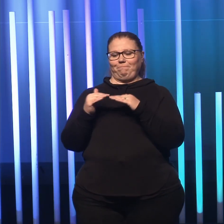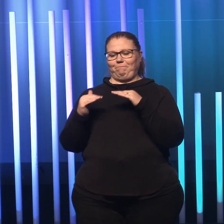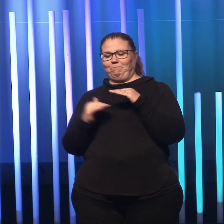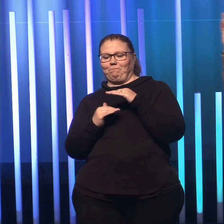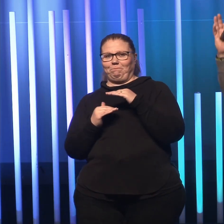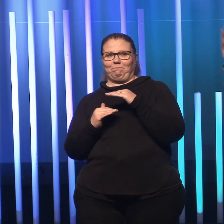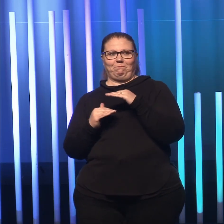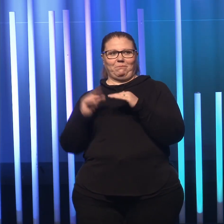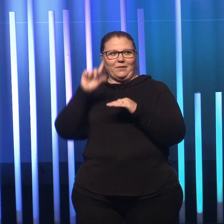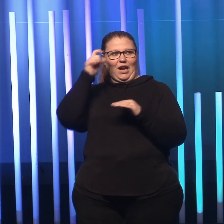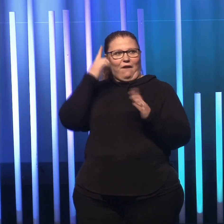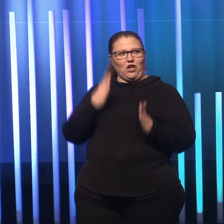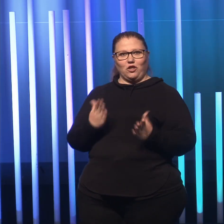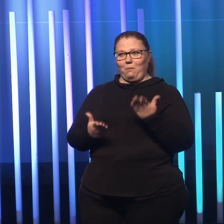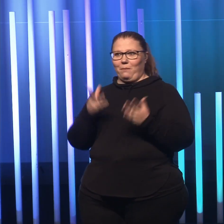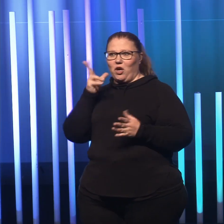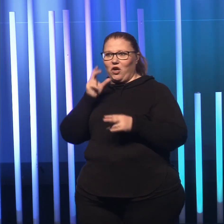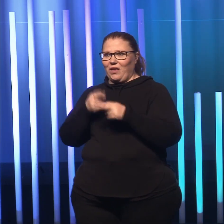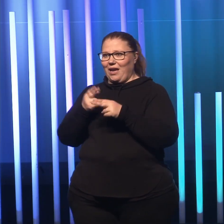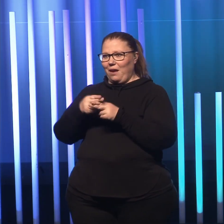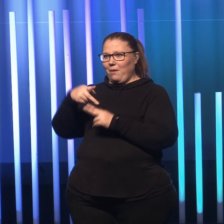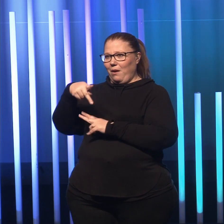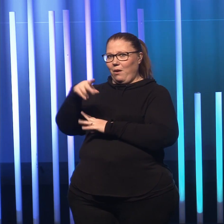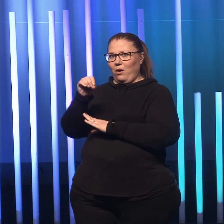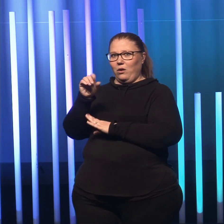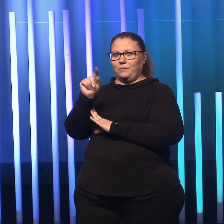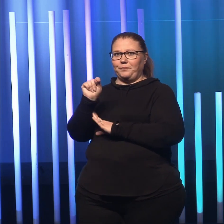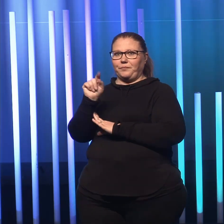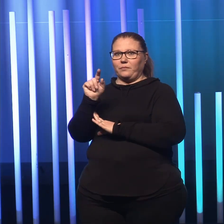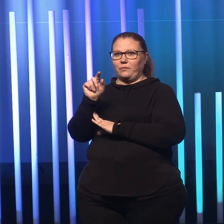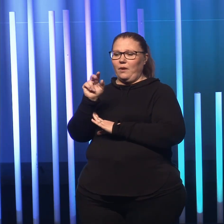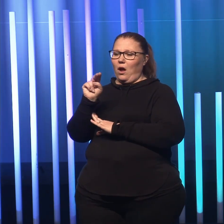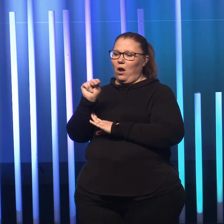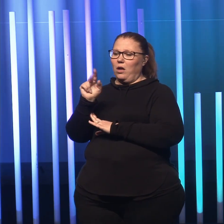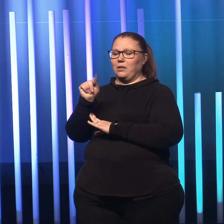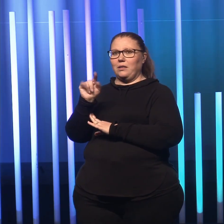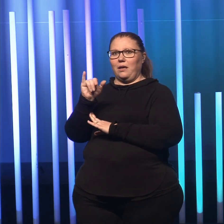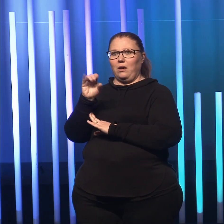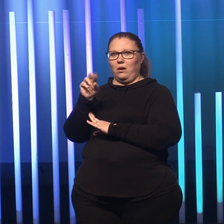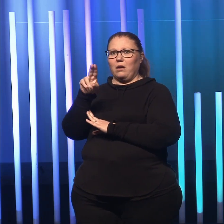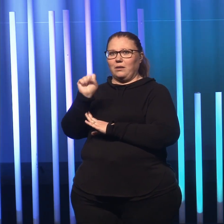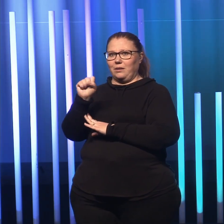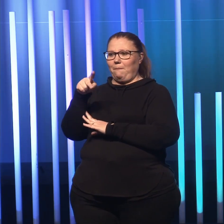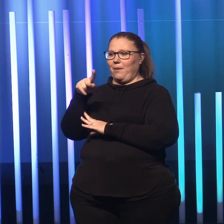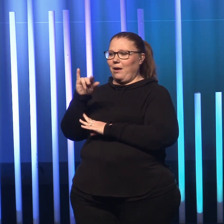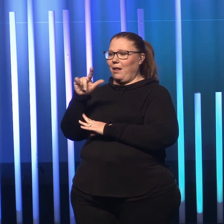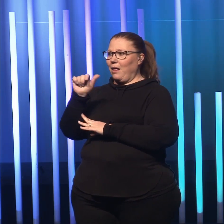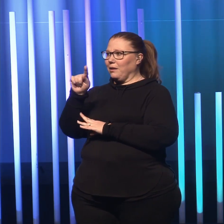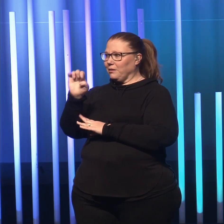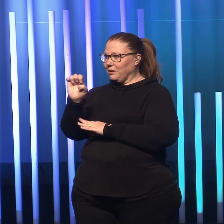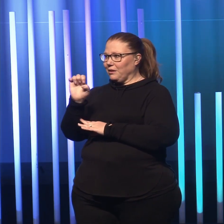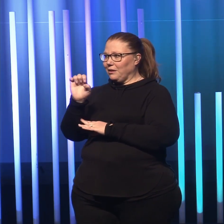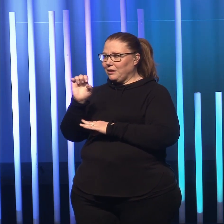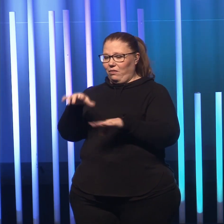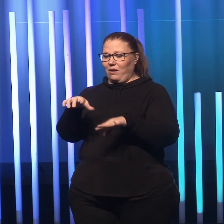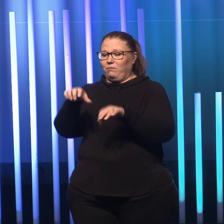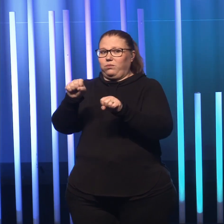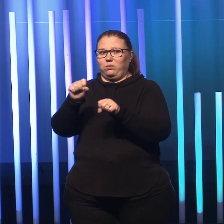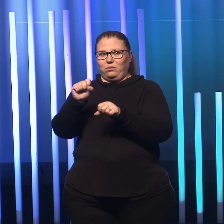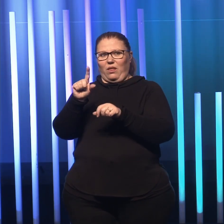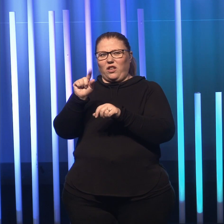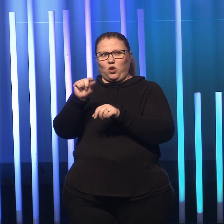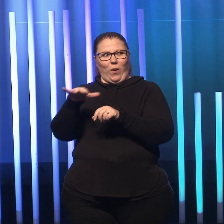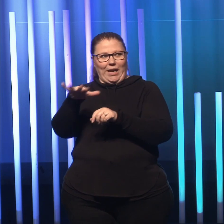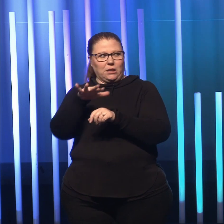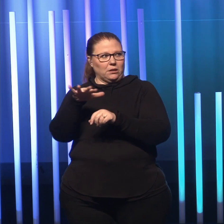so one of those governors, you probably heard the name, is Pontius Pilate. Pontius Pilate comes in the 20s. So now that area is controlled by Rome. The other